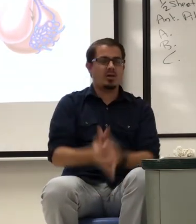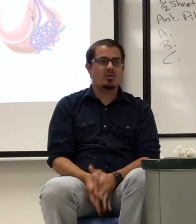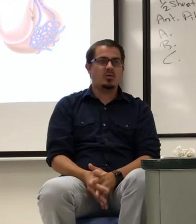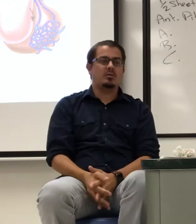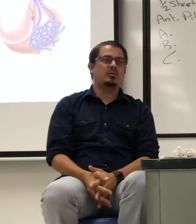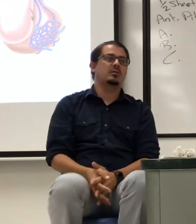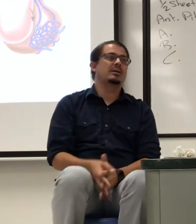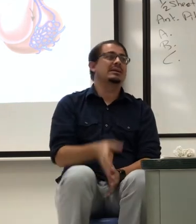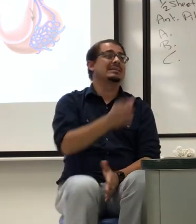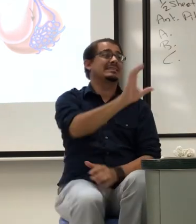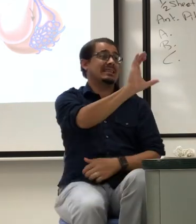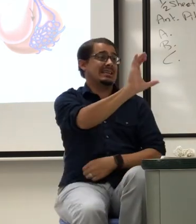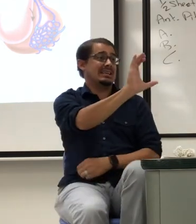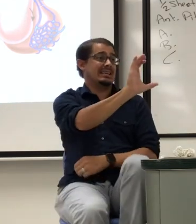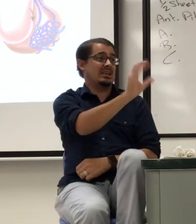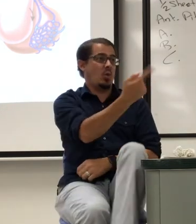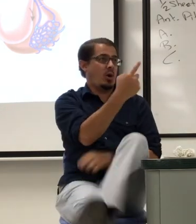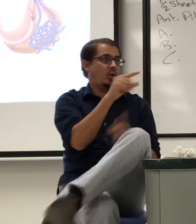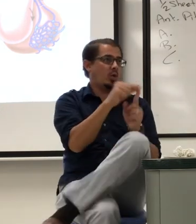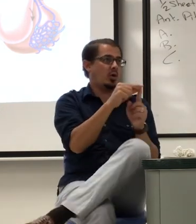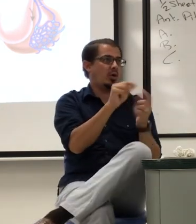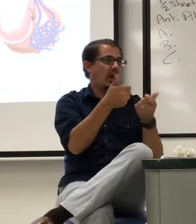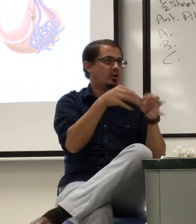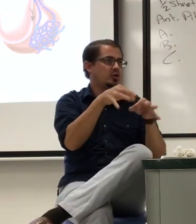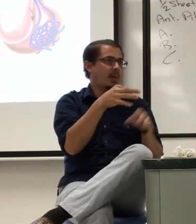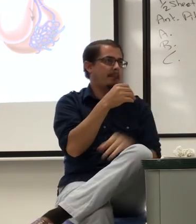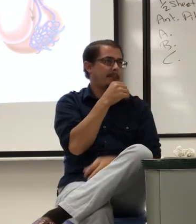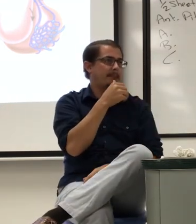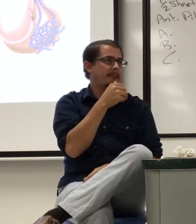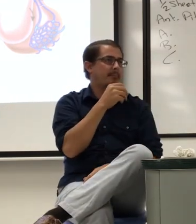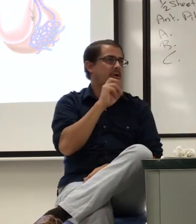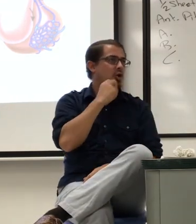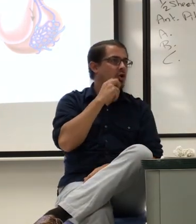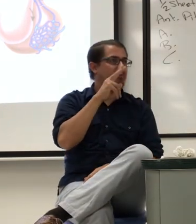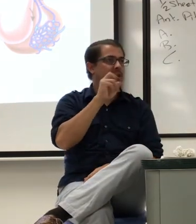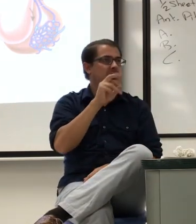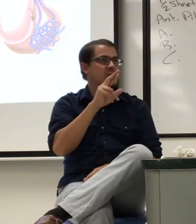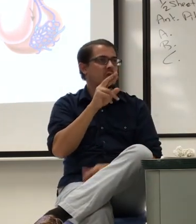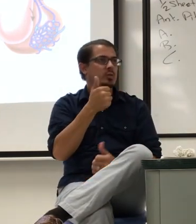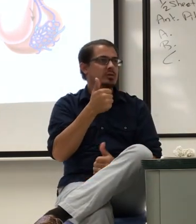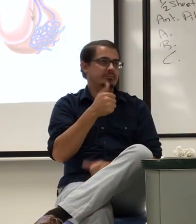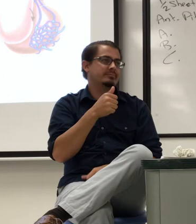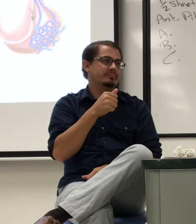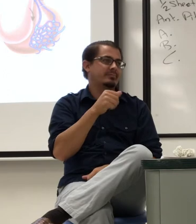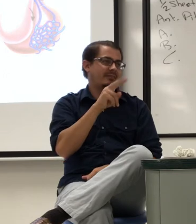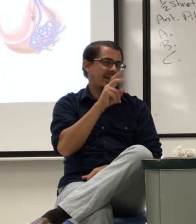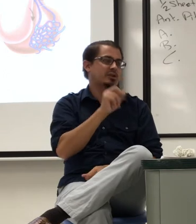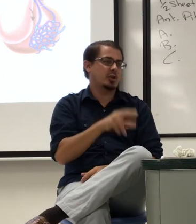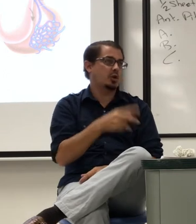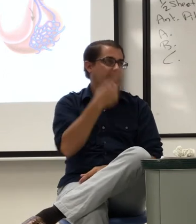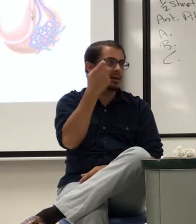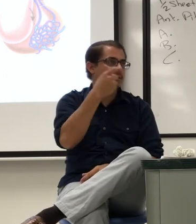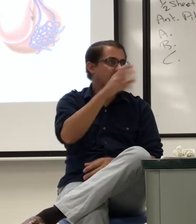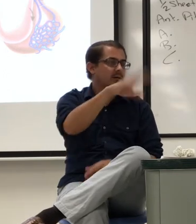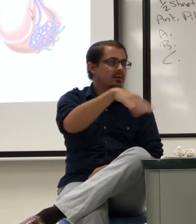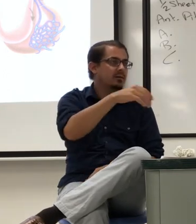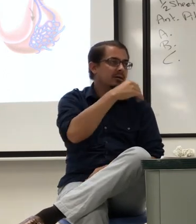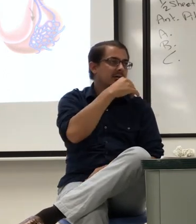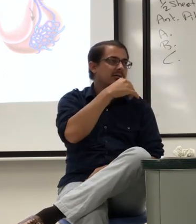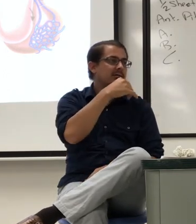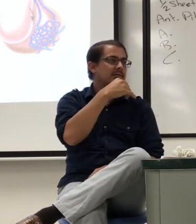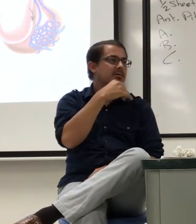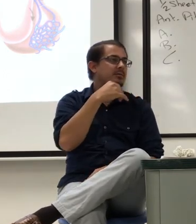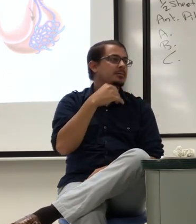C is a one-word answer. How would you describe it, vascular or neural? Vascular. It's definitely vascular. It's a vein, right, portal